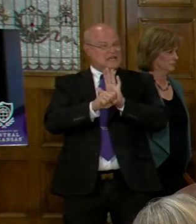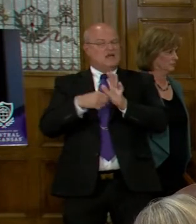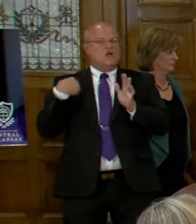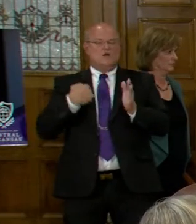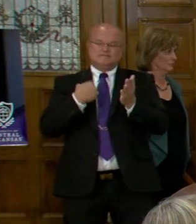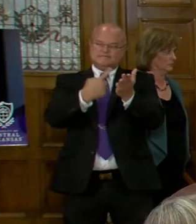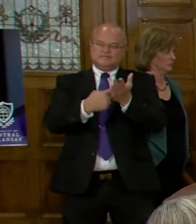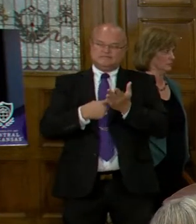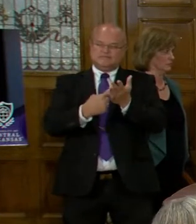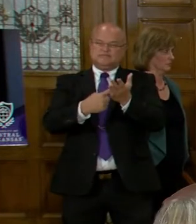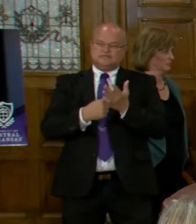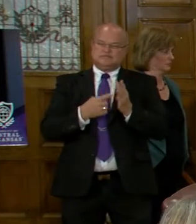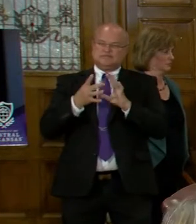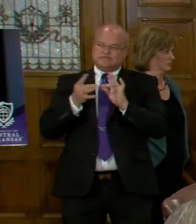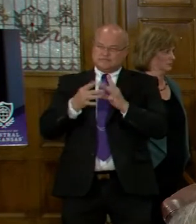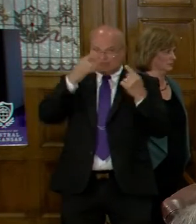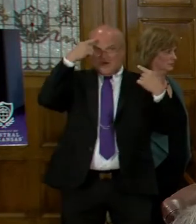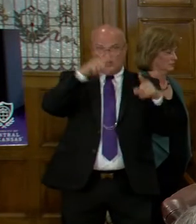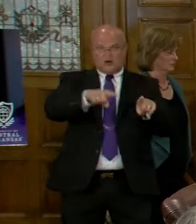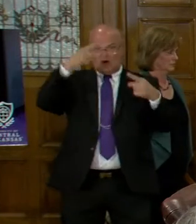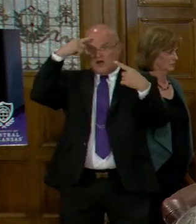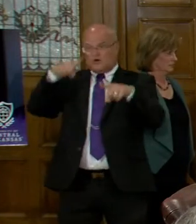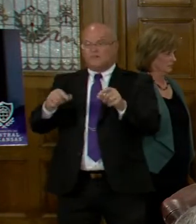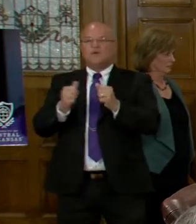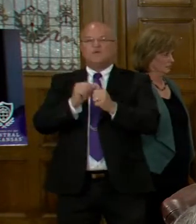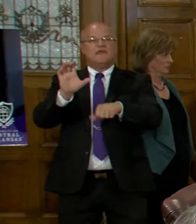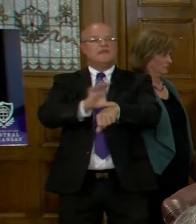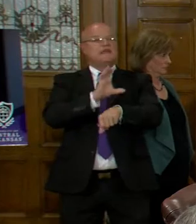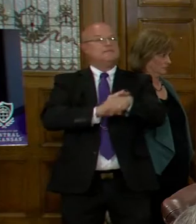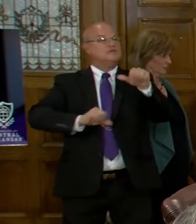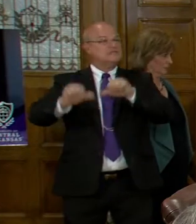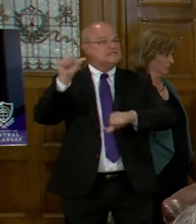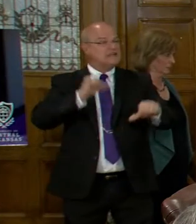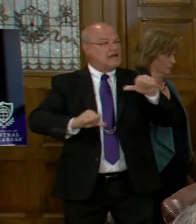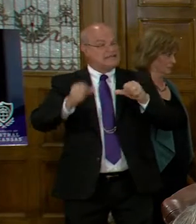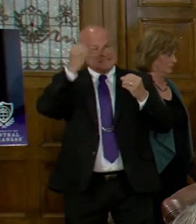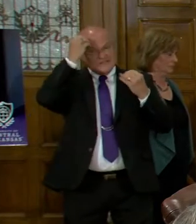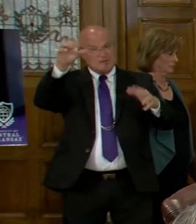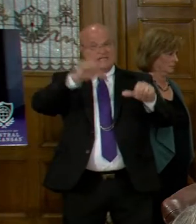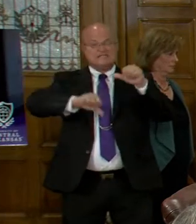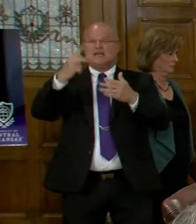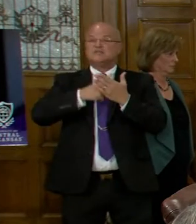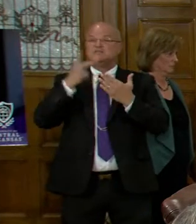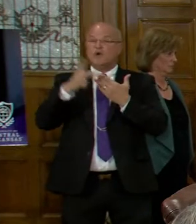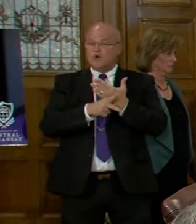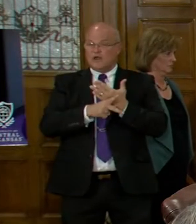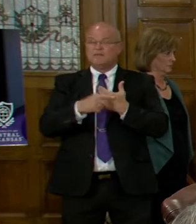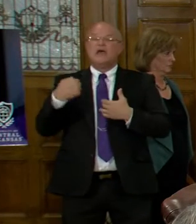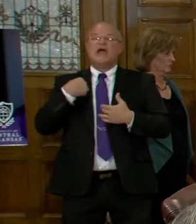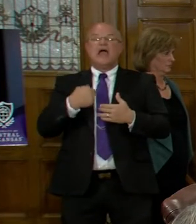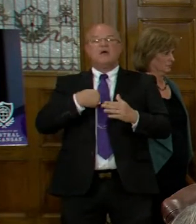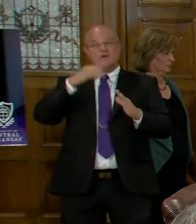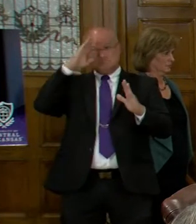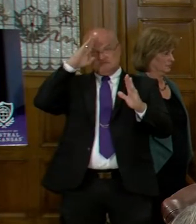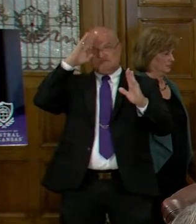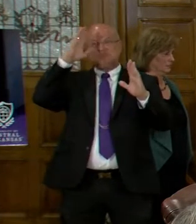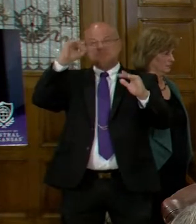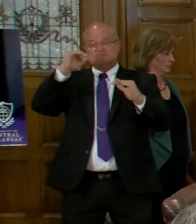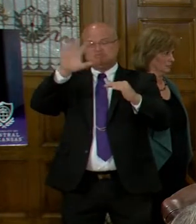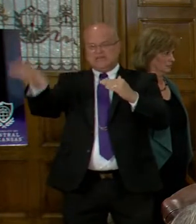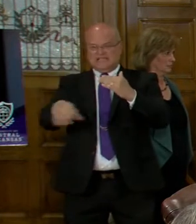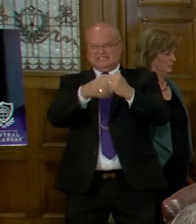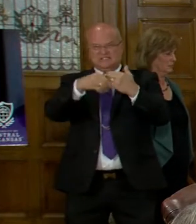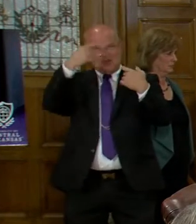We've negotiated many articulation agreements with computer science and information science programs, and we anticipate that we'll negotiate